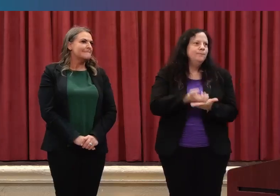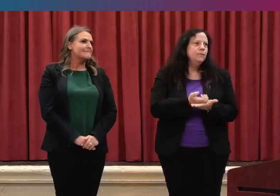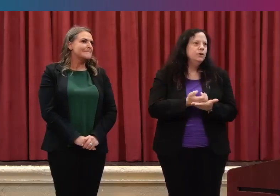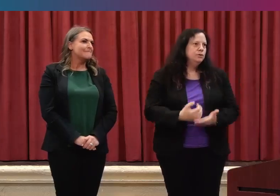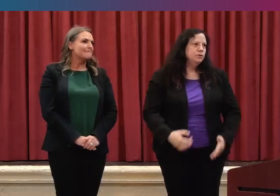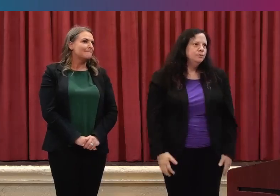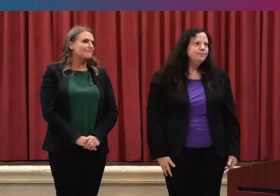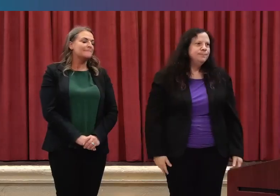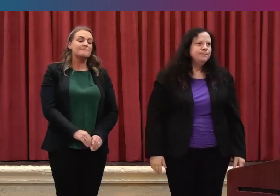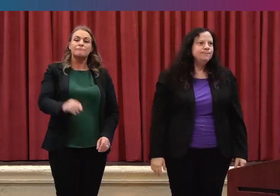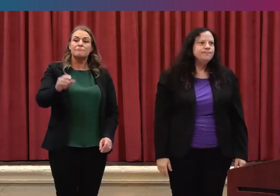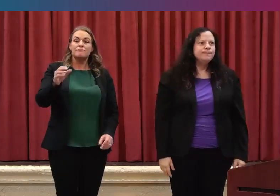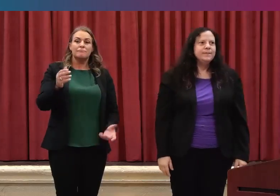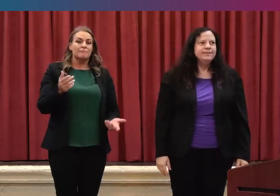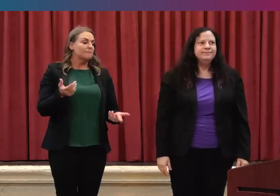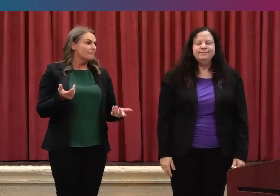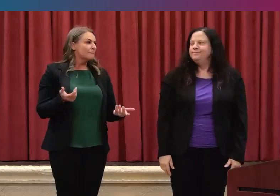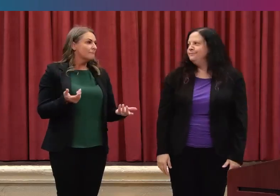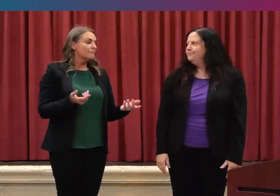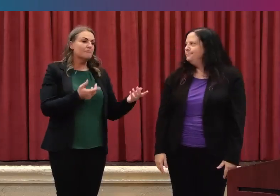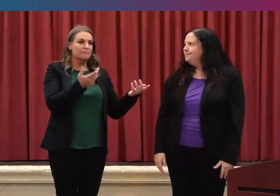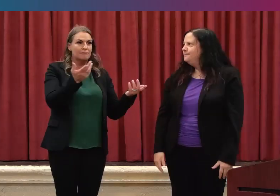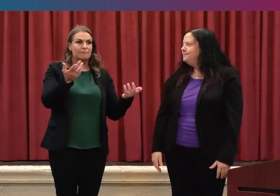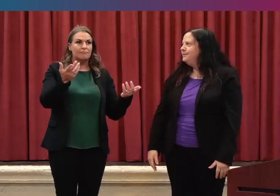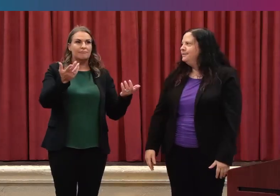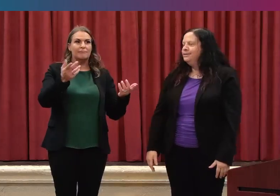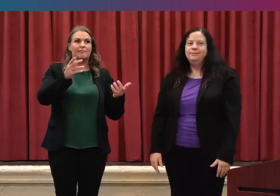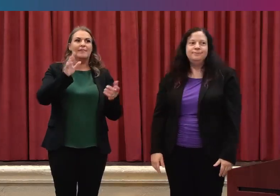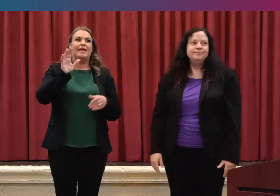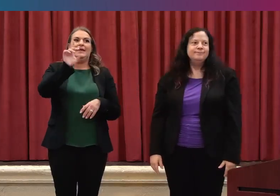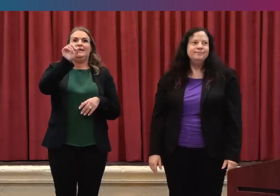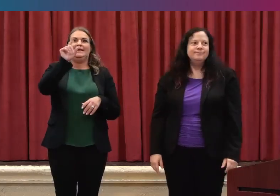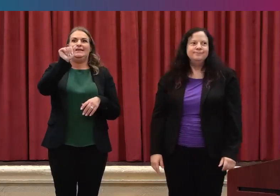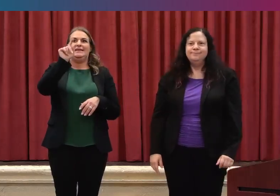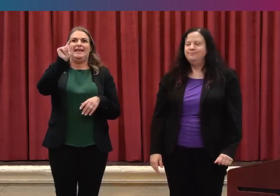the reason and find evidence for that.